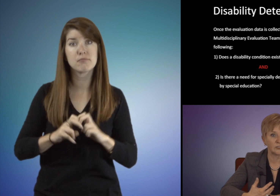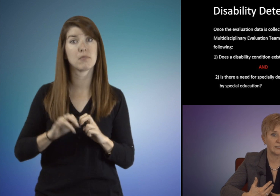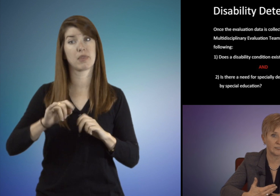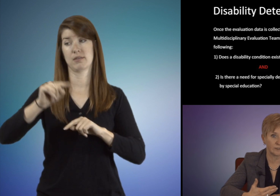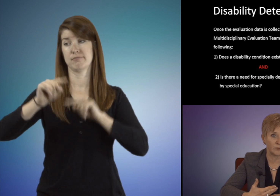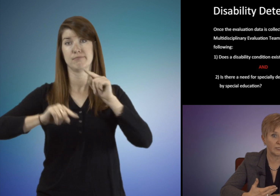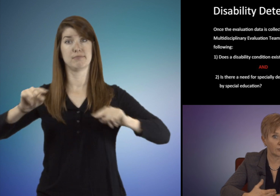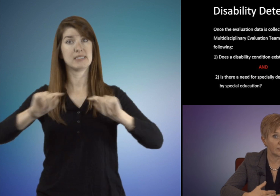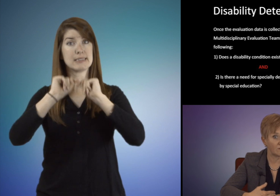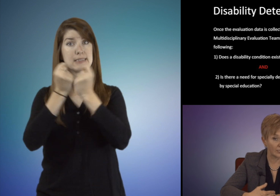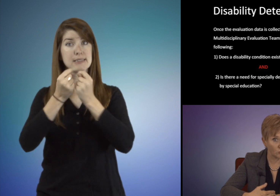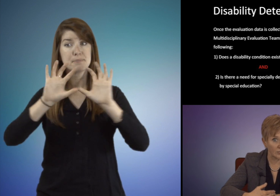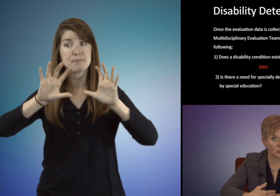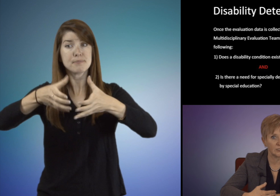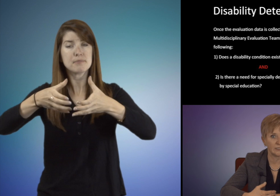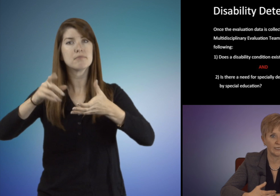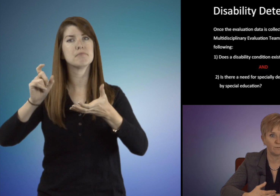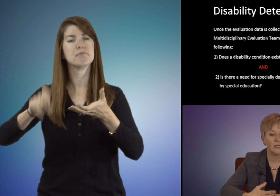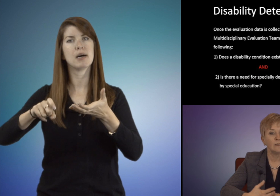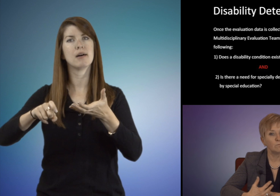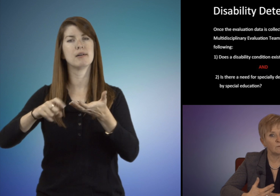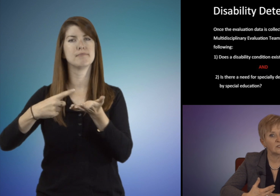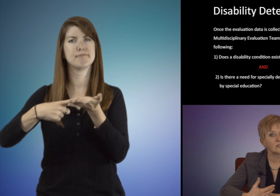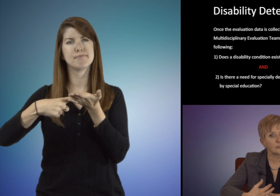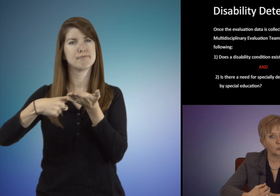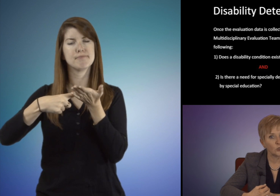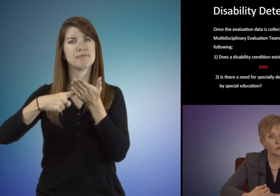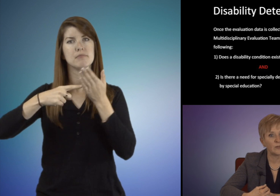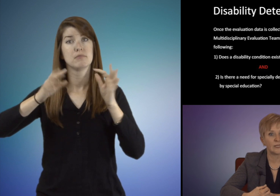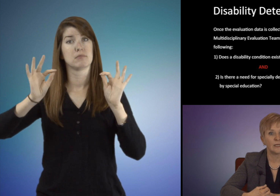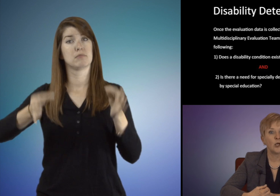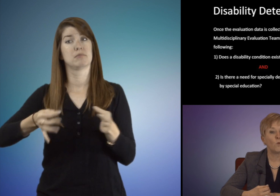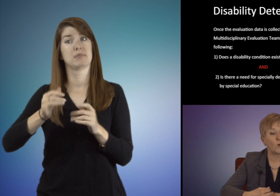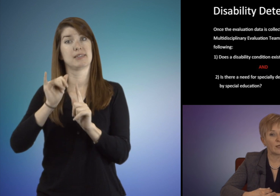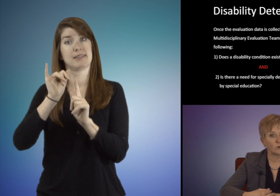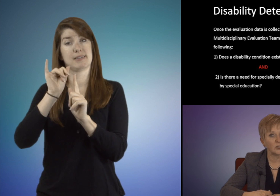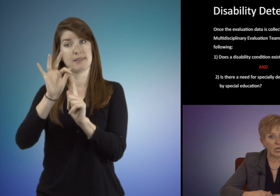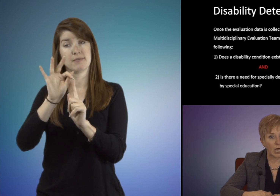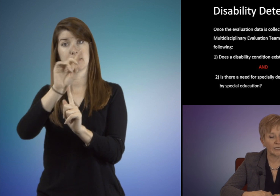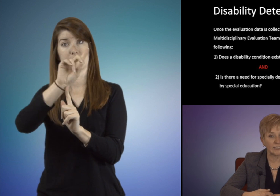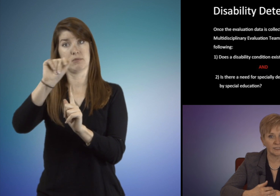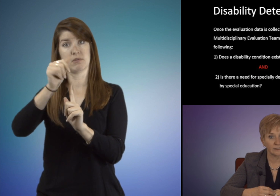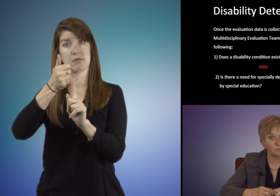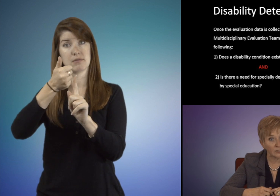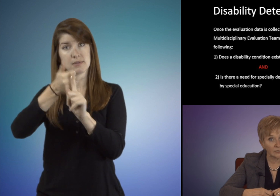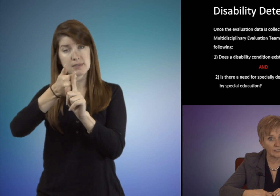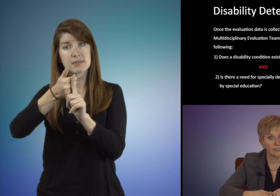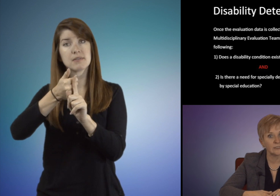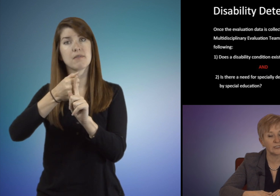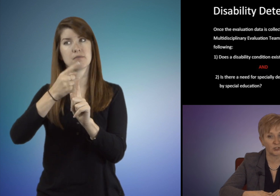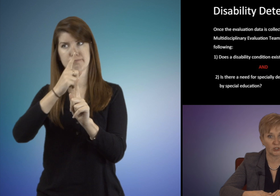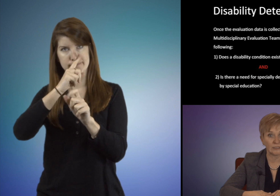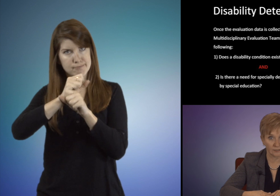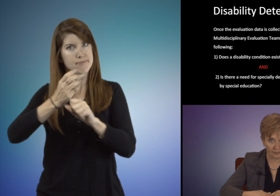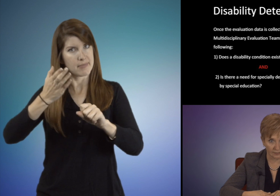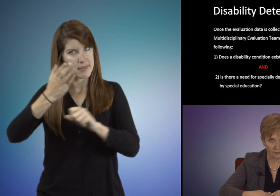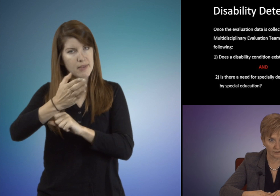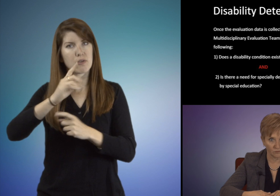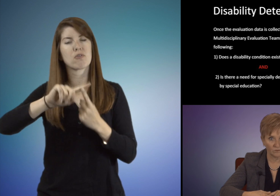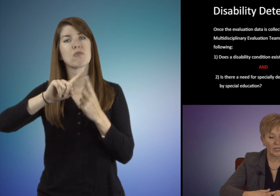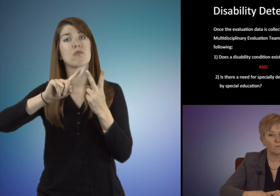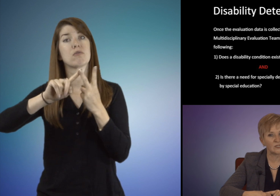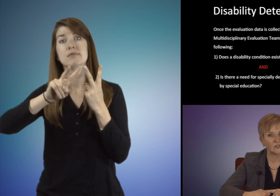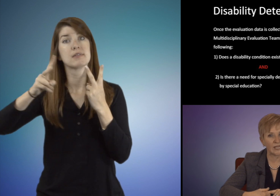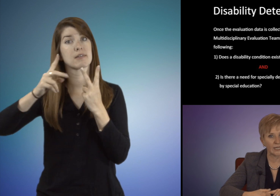The multidisciplinary evaluation team must determine whether or not a disability condition